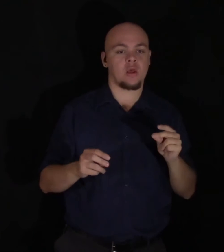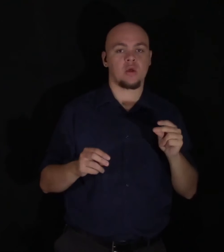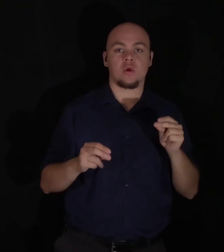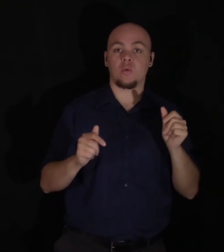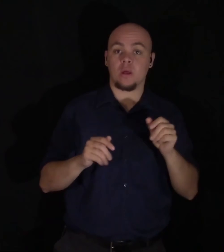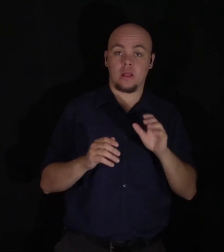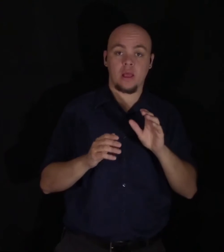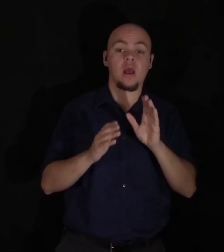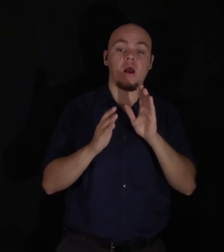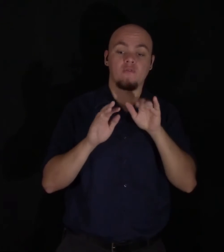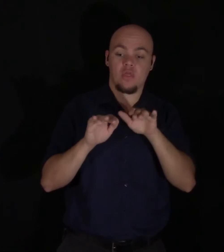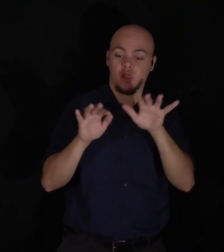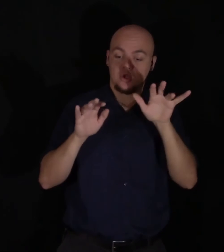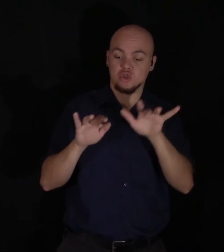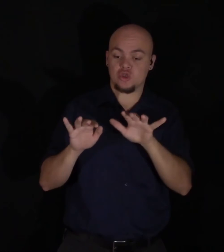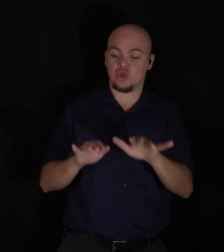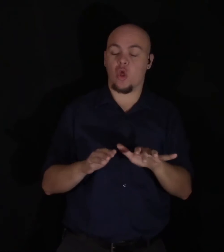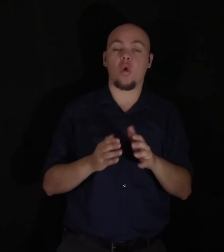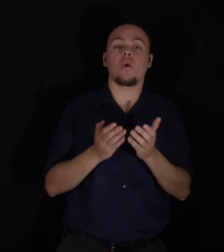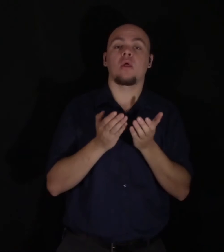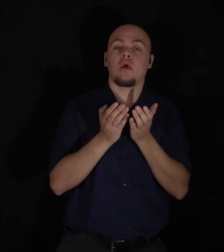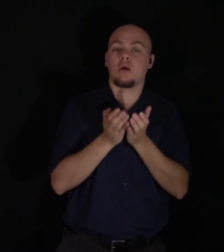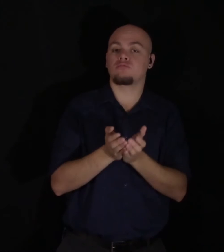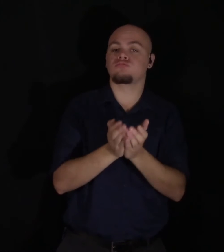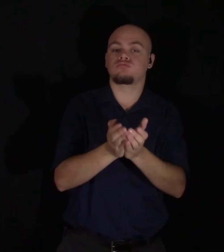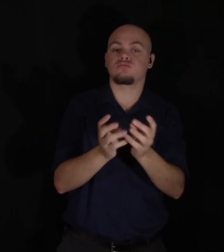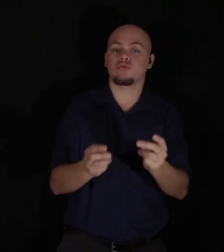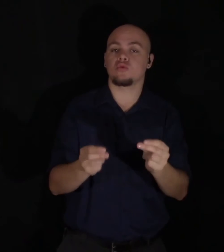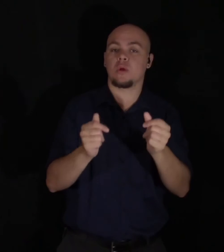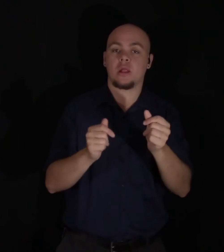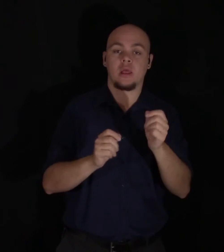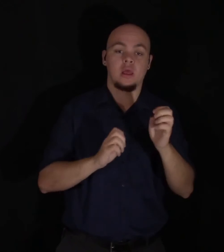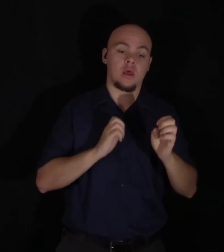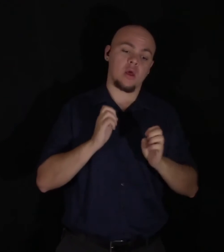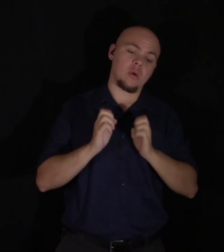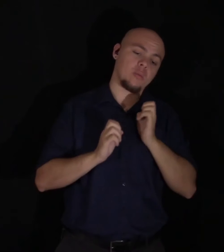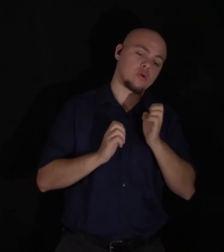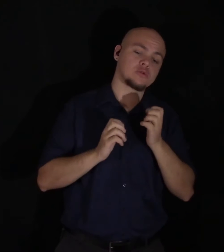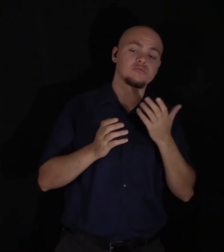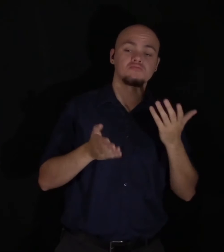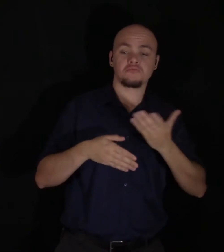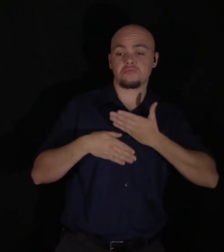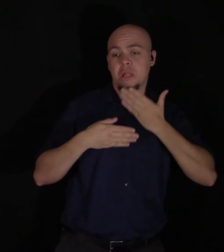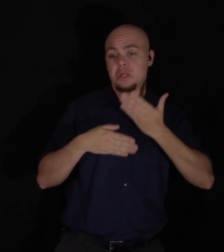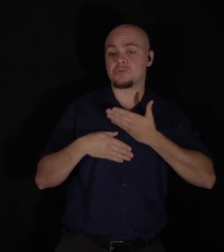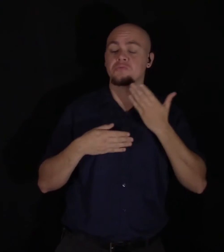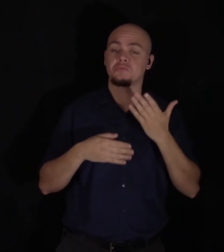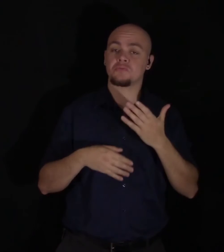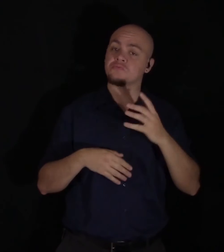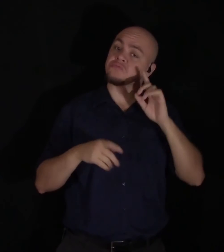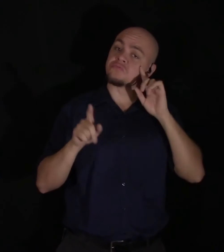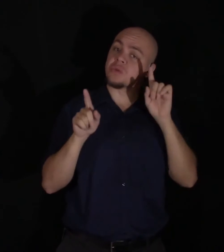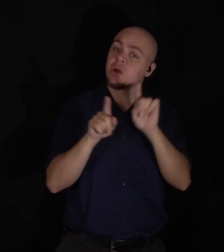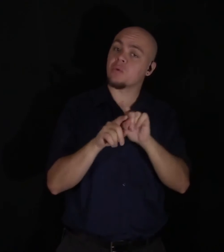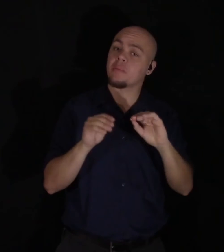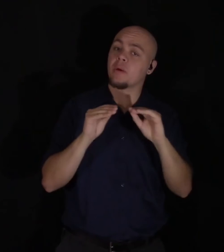in their sledges. The motion is pleasant, and in my opinion far more agreeable than that of an